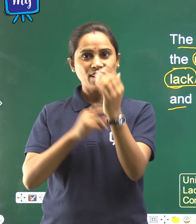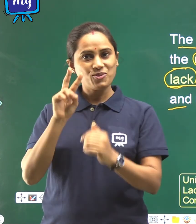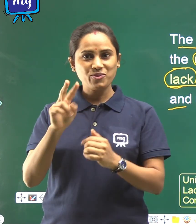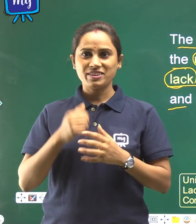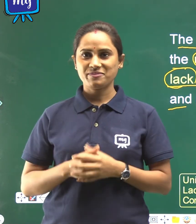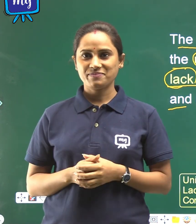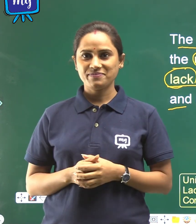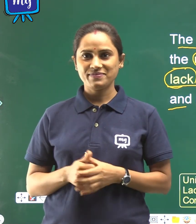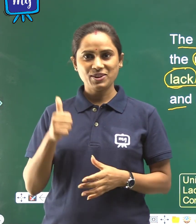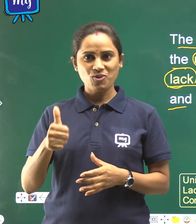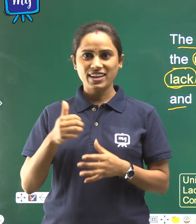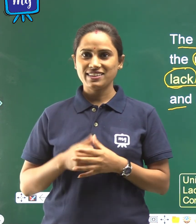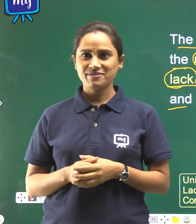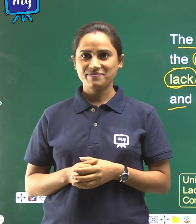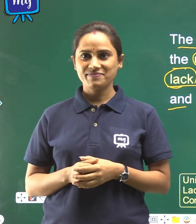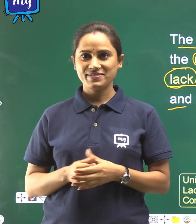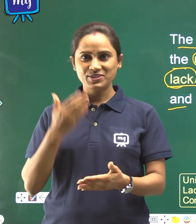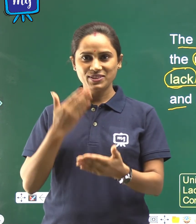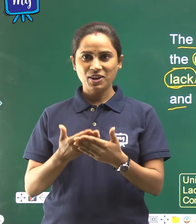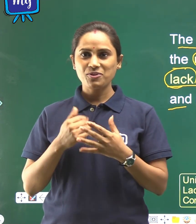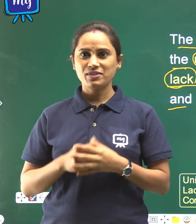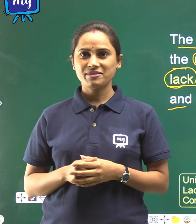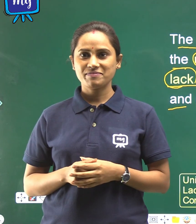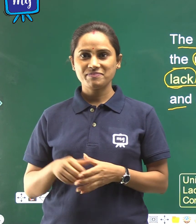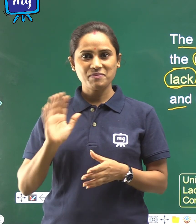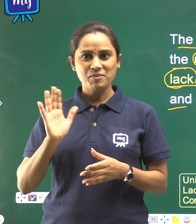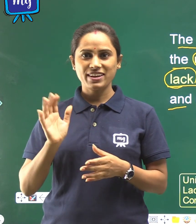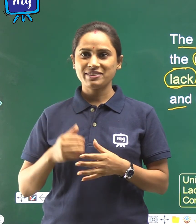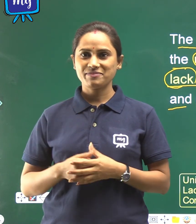part 2. Okay, thank you. Bye bye.